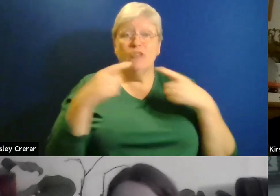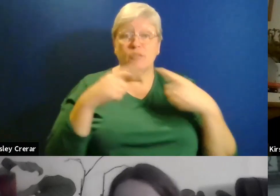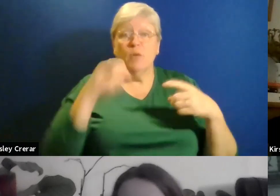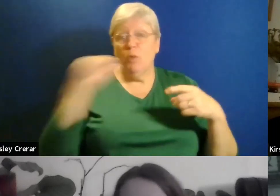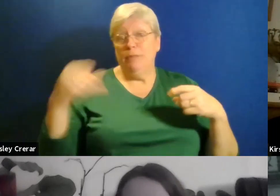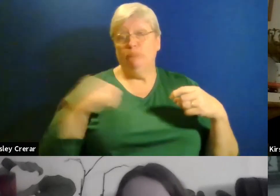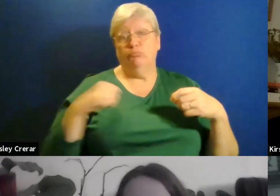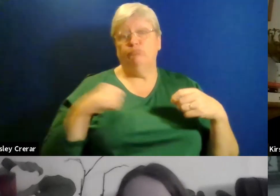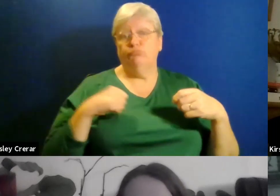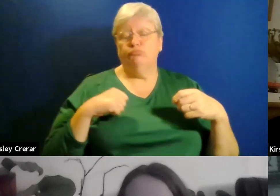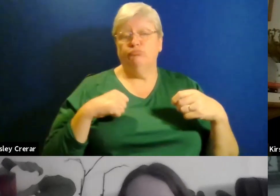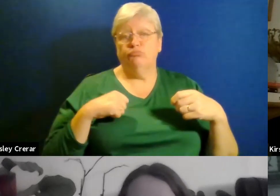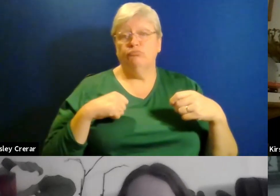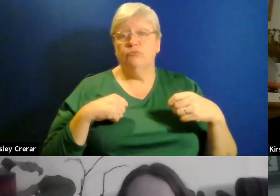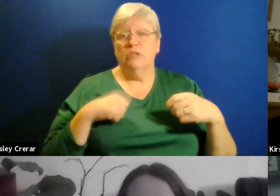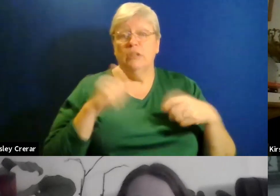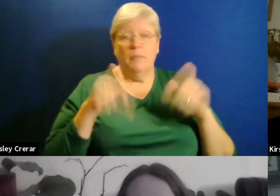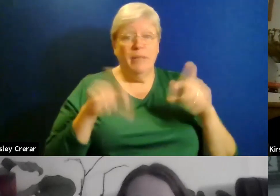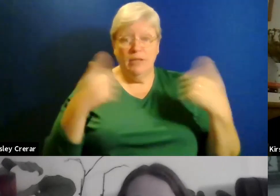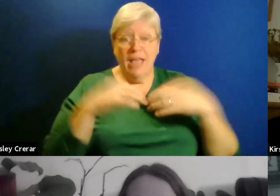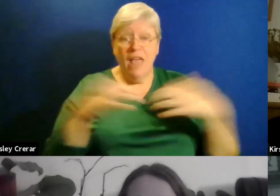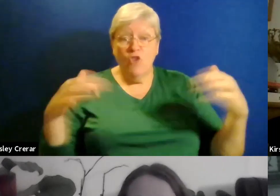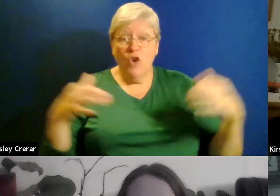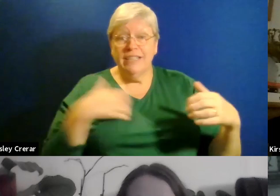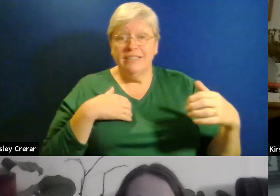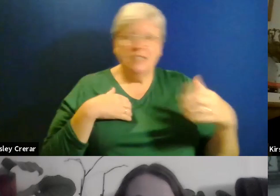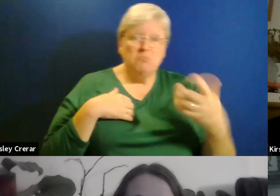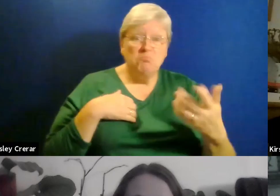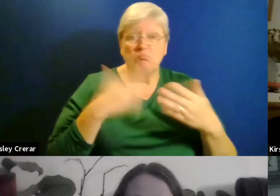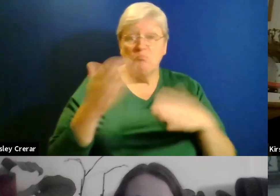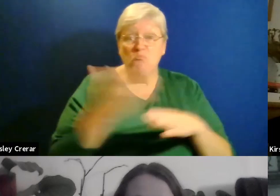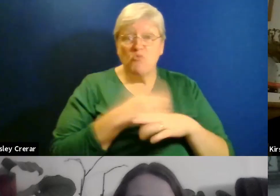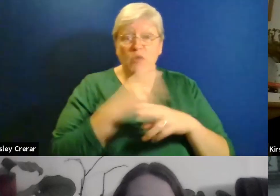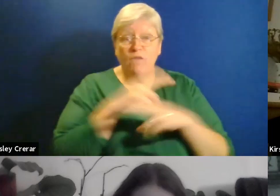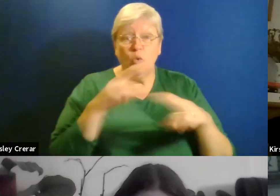days. So for the people that are here in the audience, you get a little sneak preview of that.